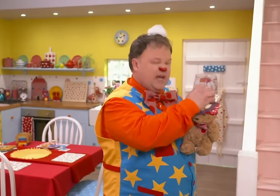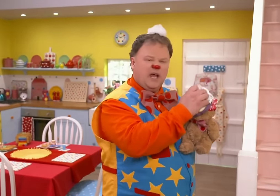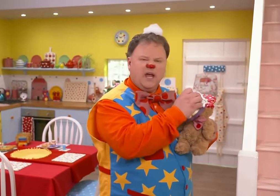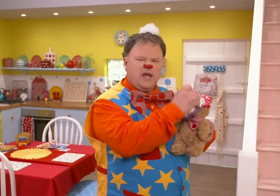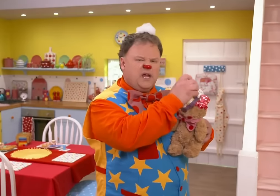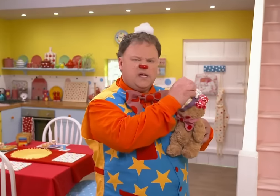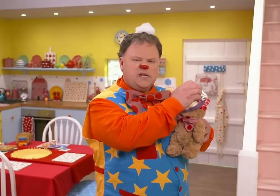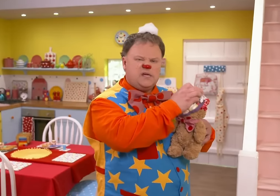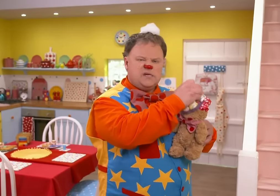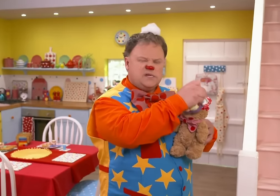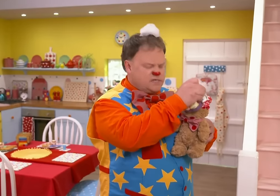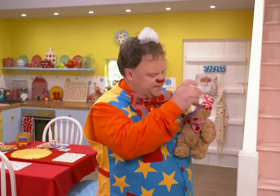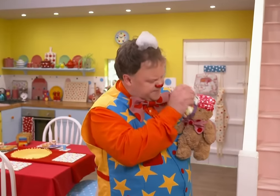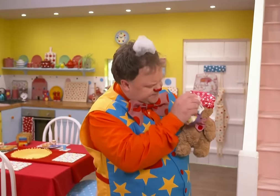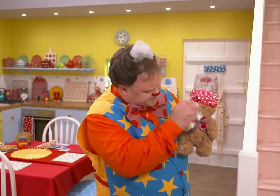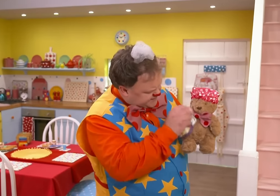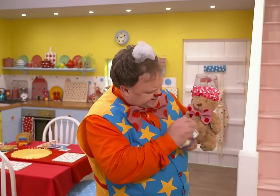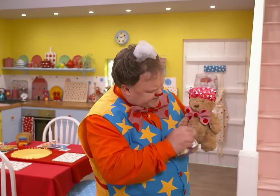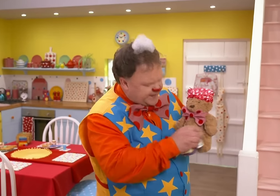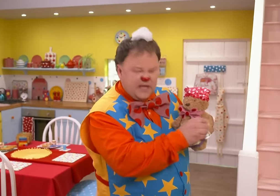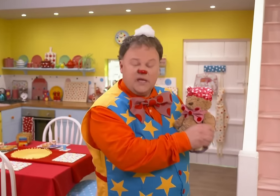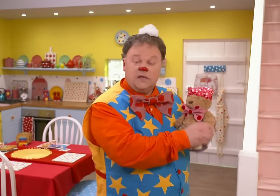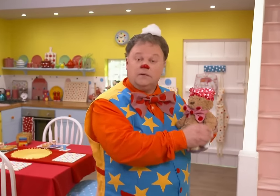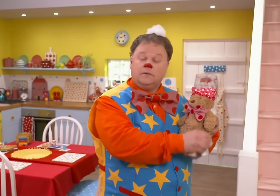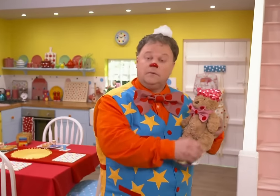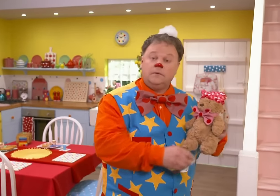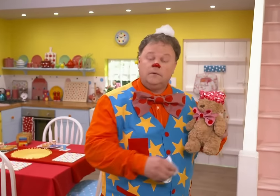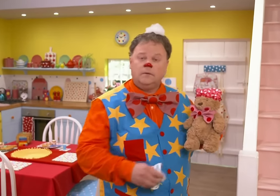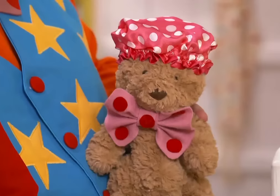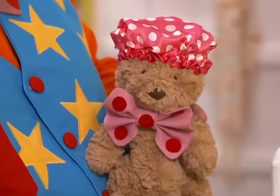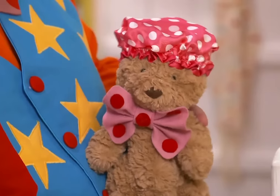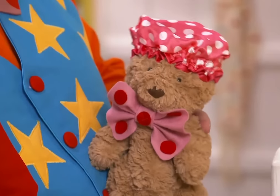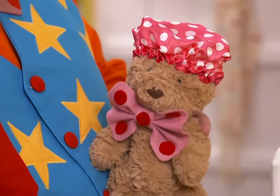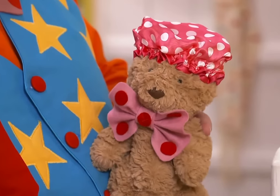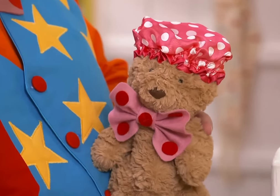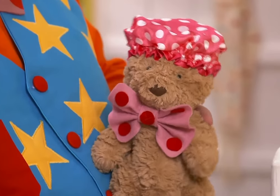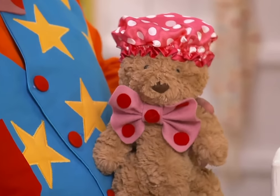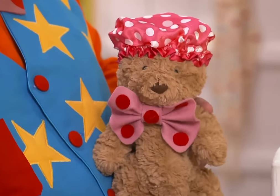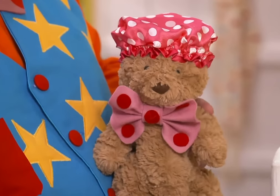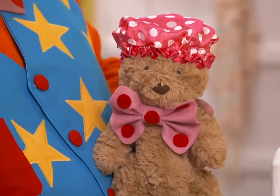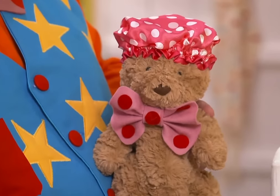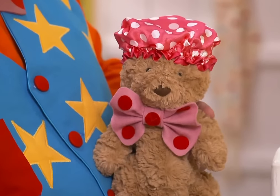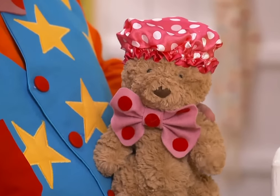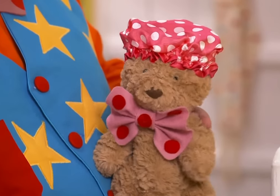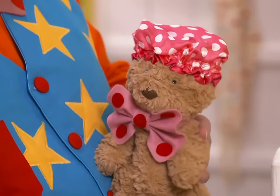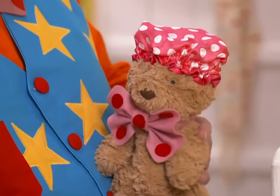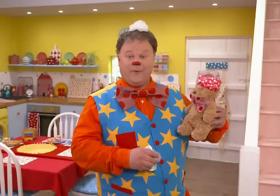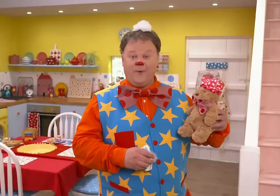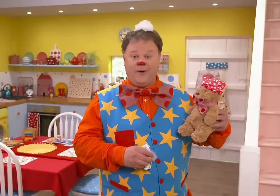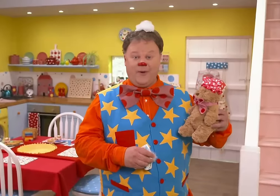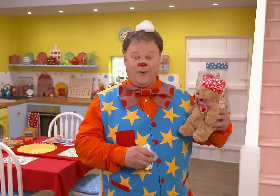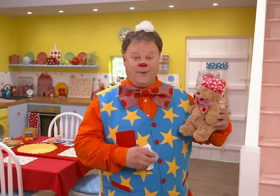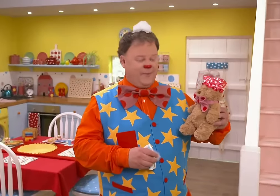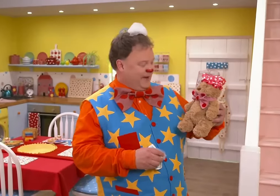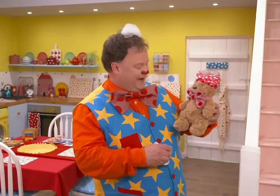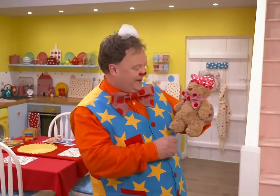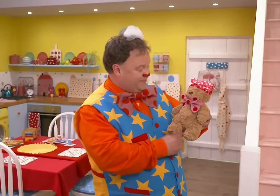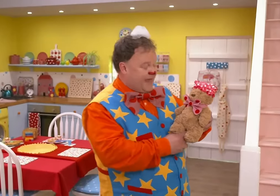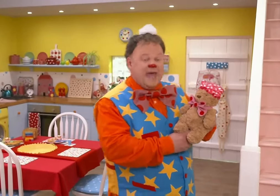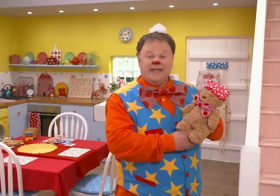might not have been the bubble bath you wanted, but all the bubbles have still claimed Tumbletead. Oh, woohoo!